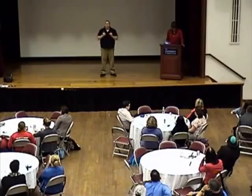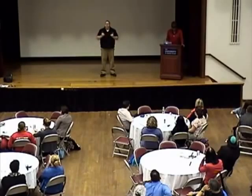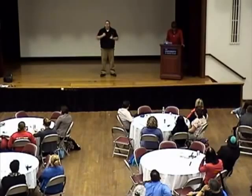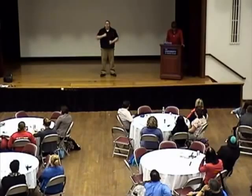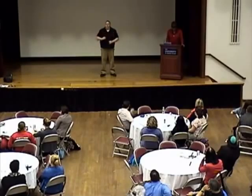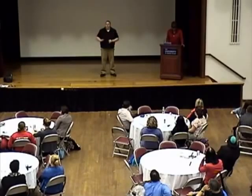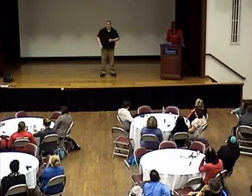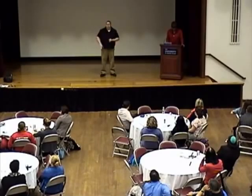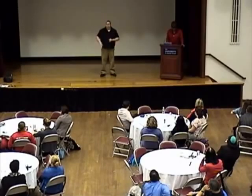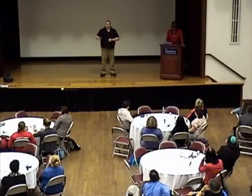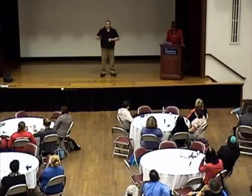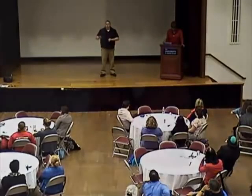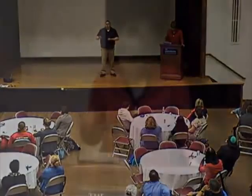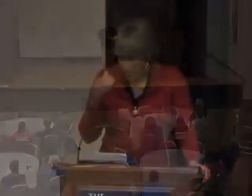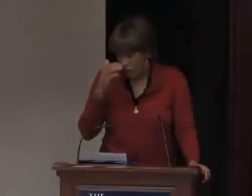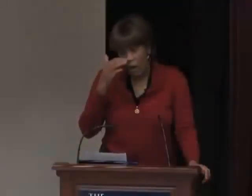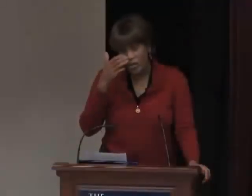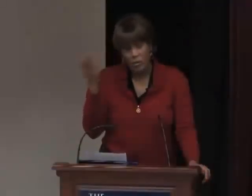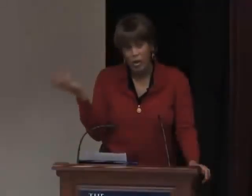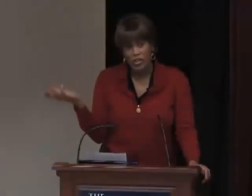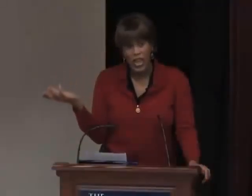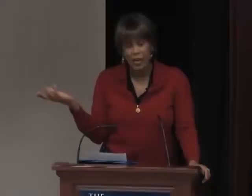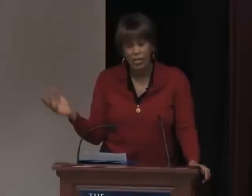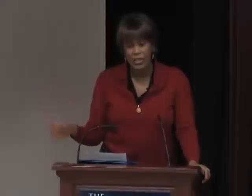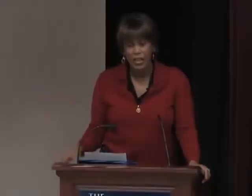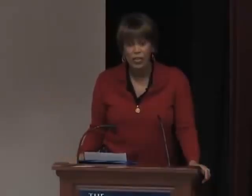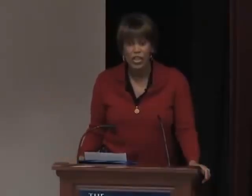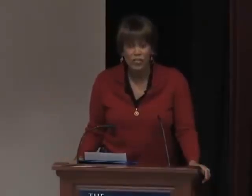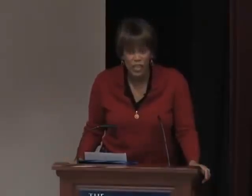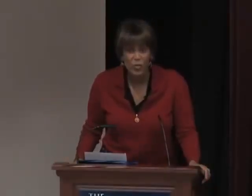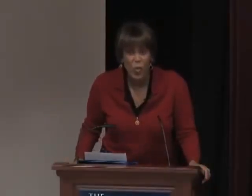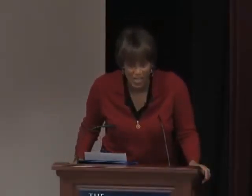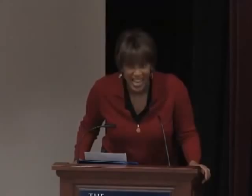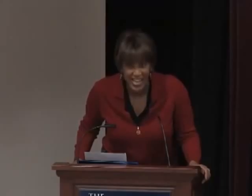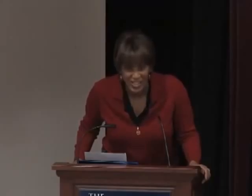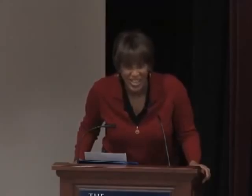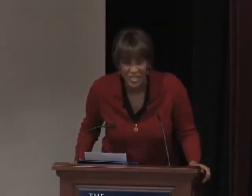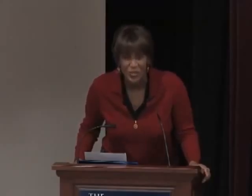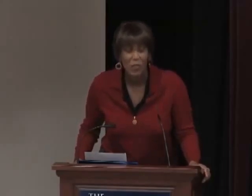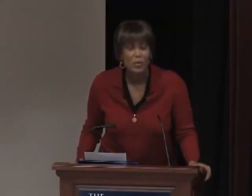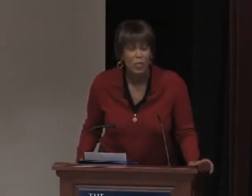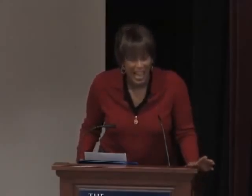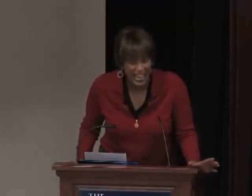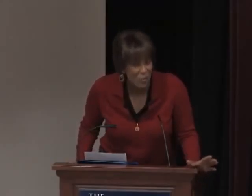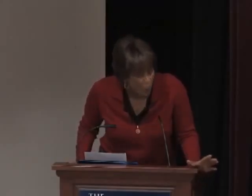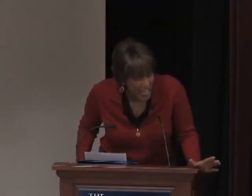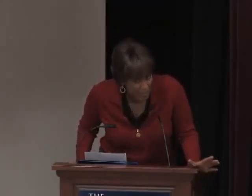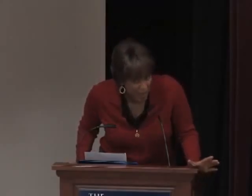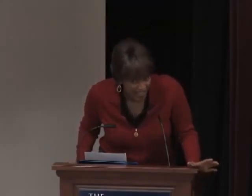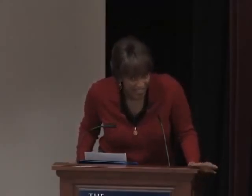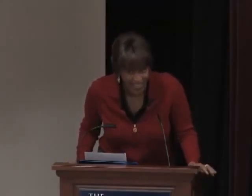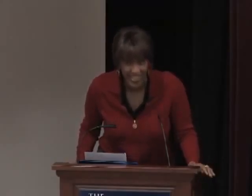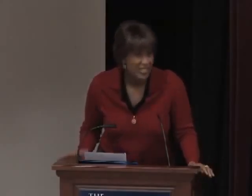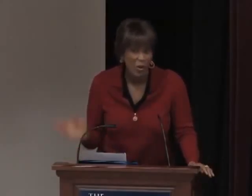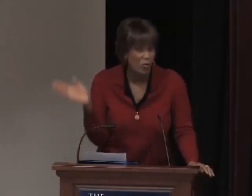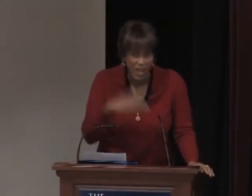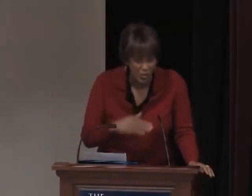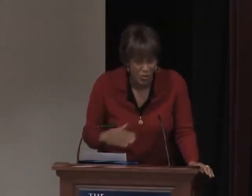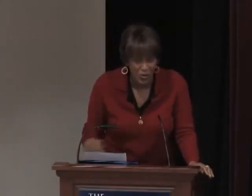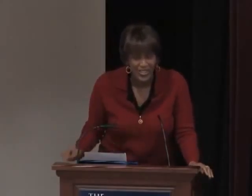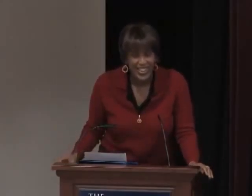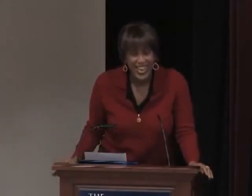girl, the only television that I watched Saturday television. Now, this was ancient history. It was black and white back then. That's a